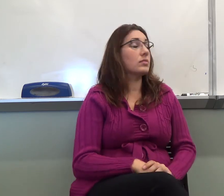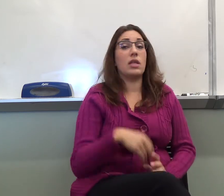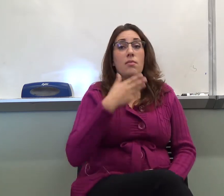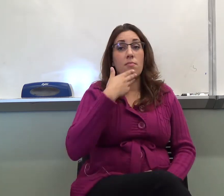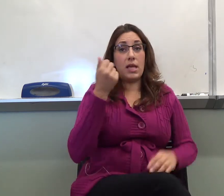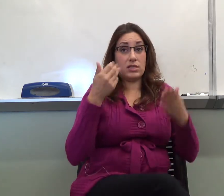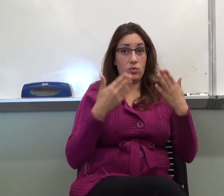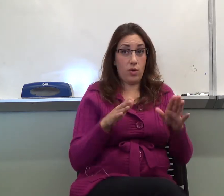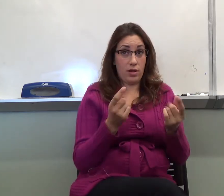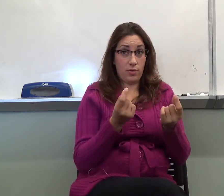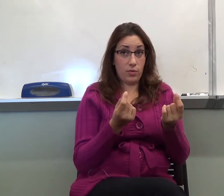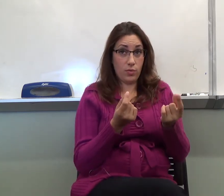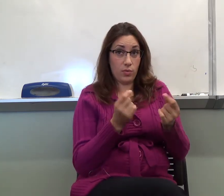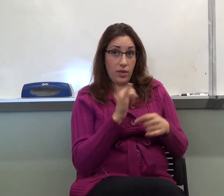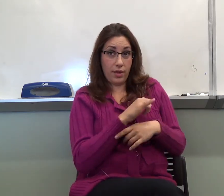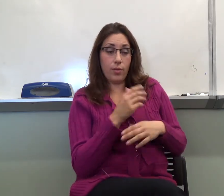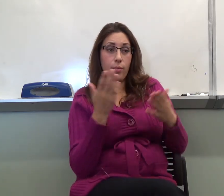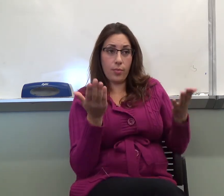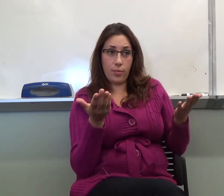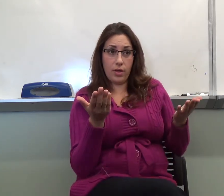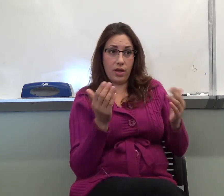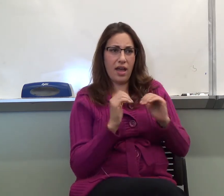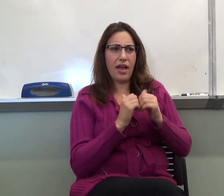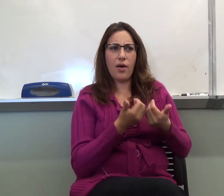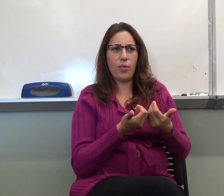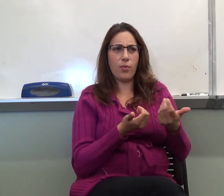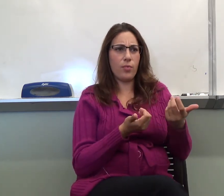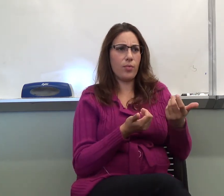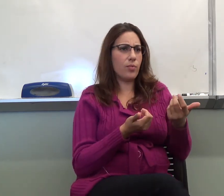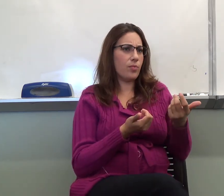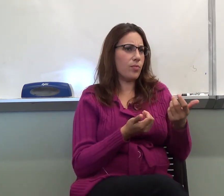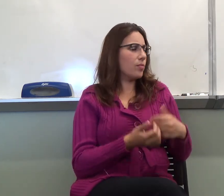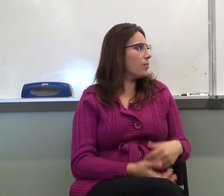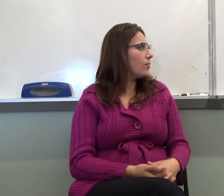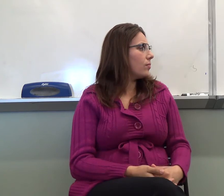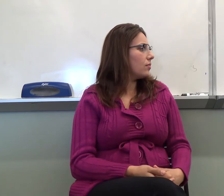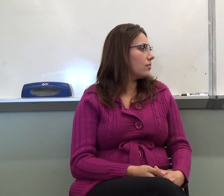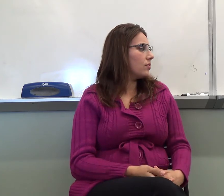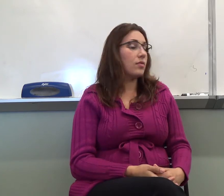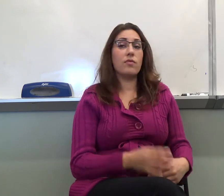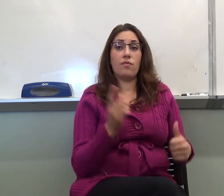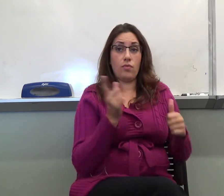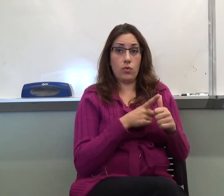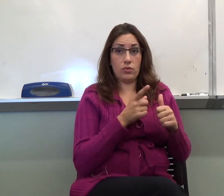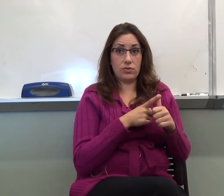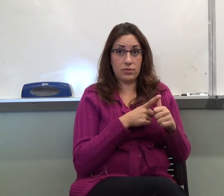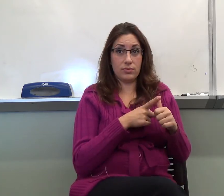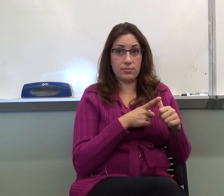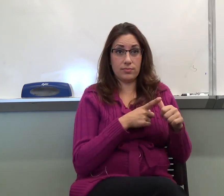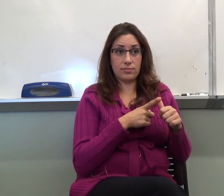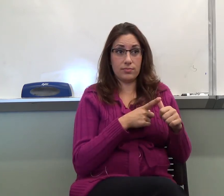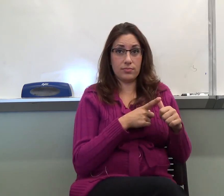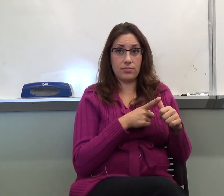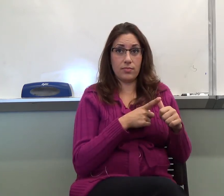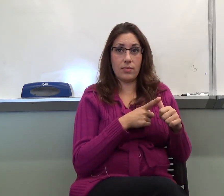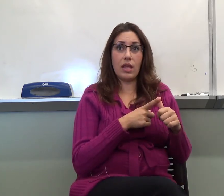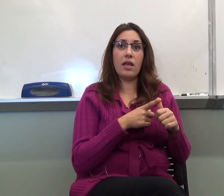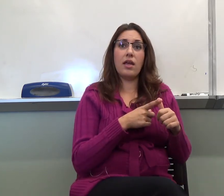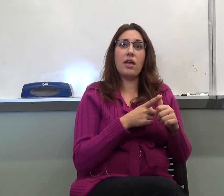it. There's several ways to do this, but the best way is, first of all, isolate the term that has the x in it. There are